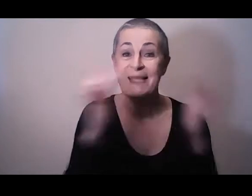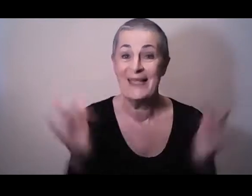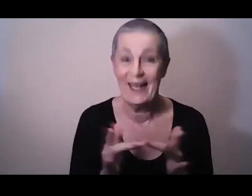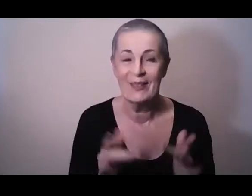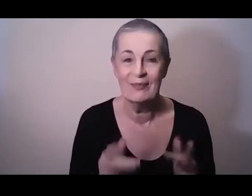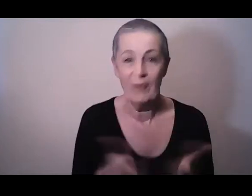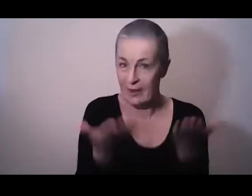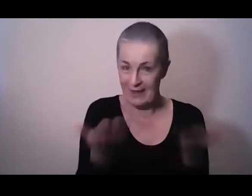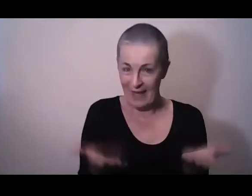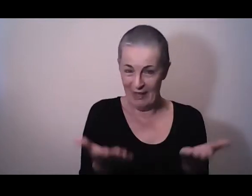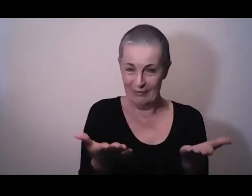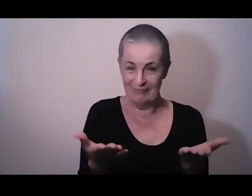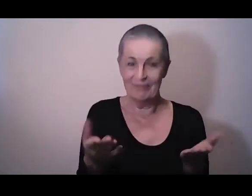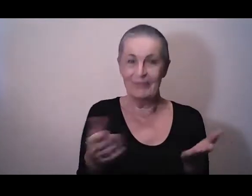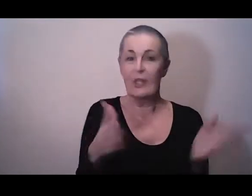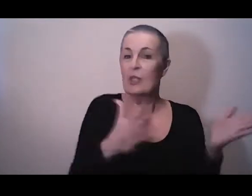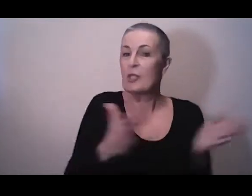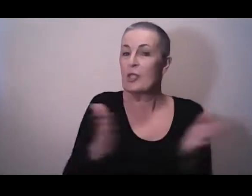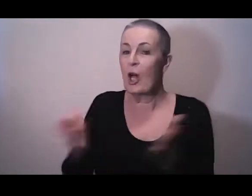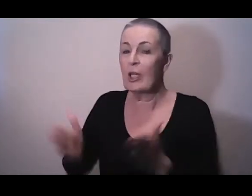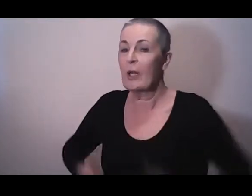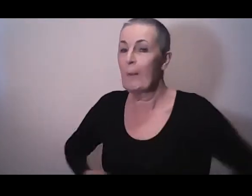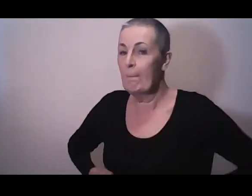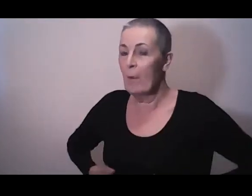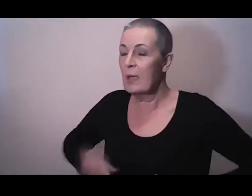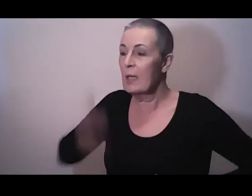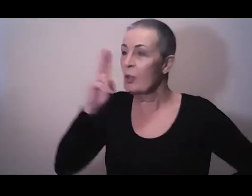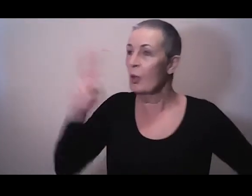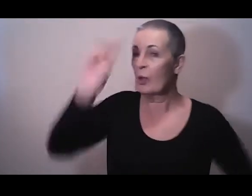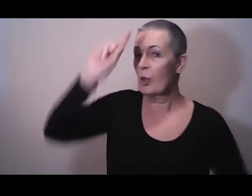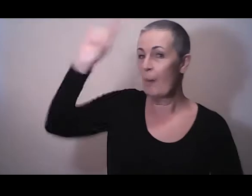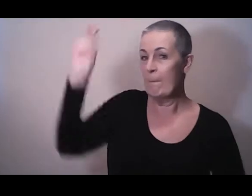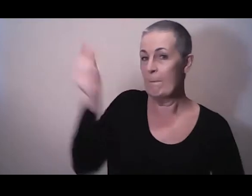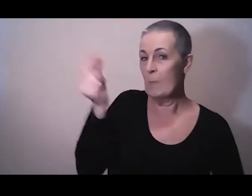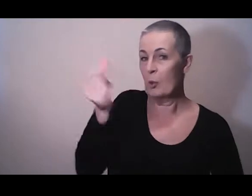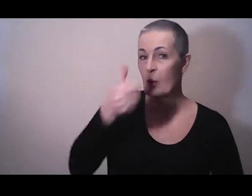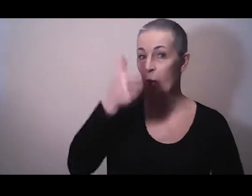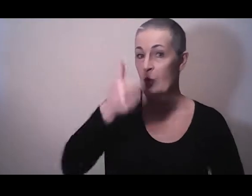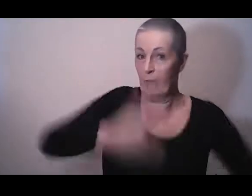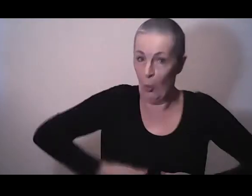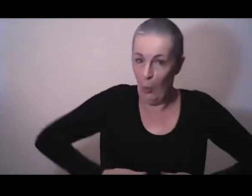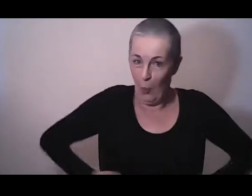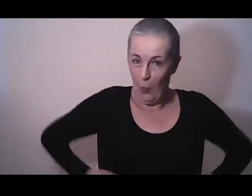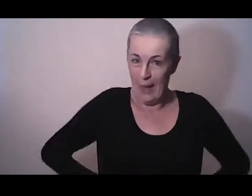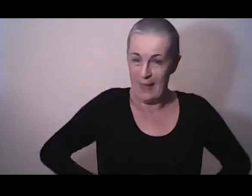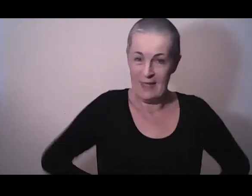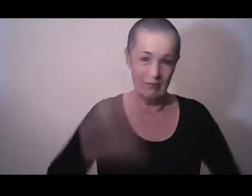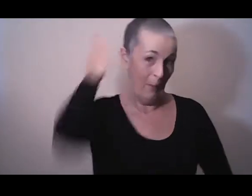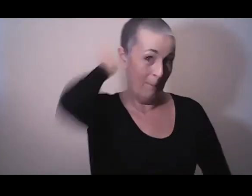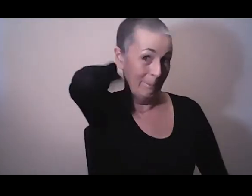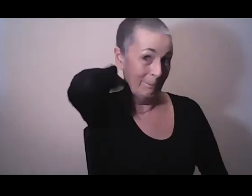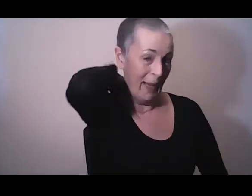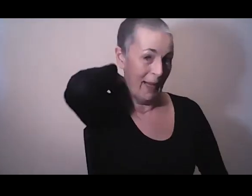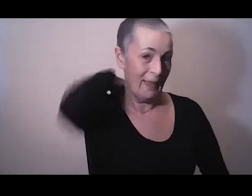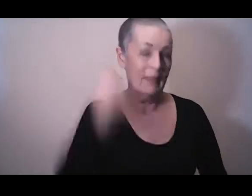look at the moon, and that is good for your waist, your back, and your blood pressure.